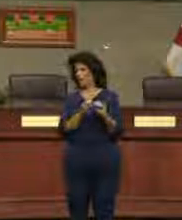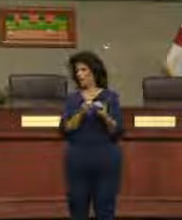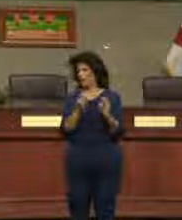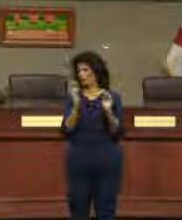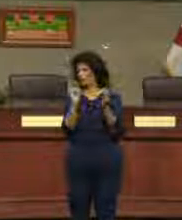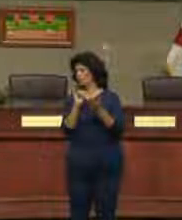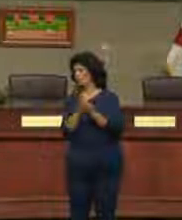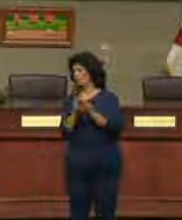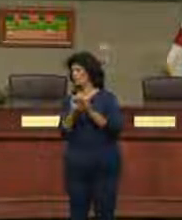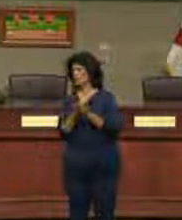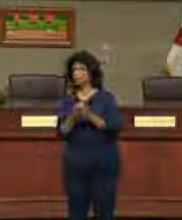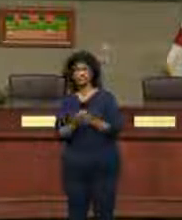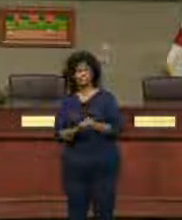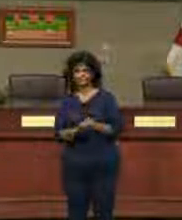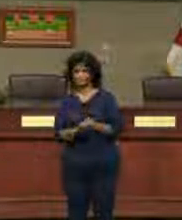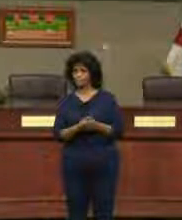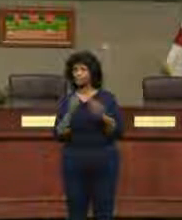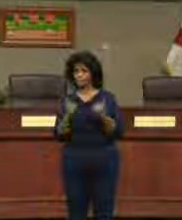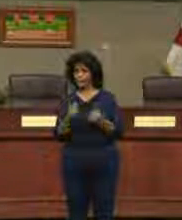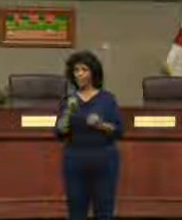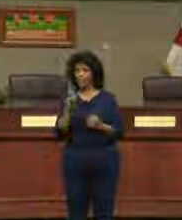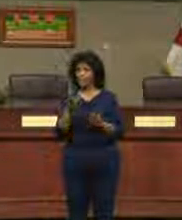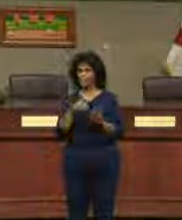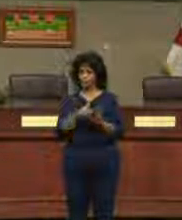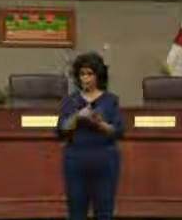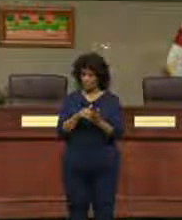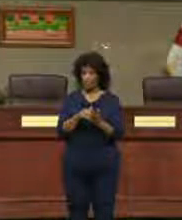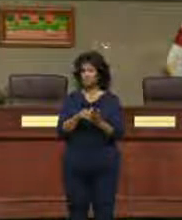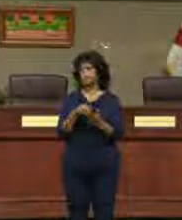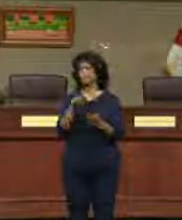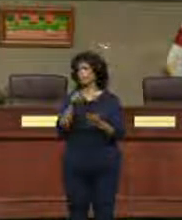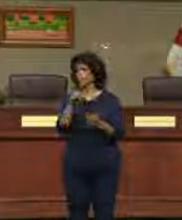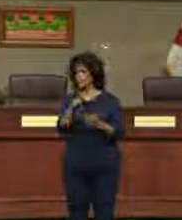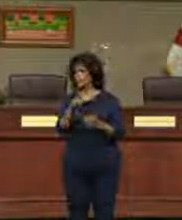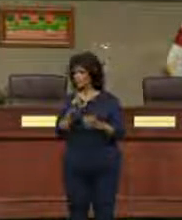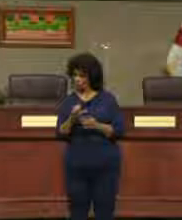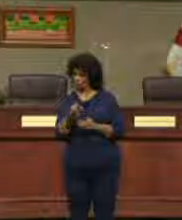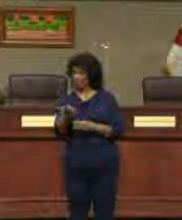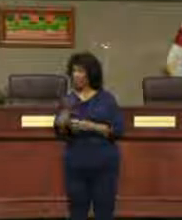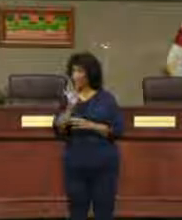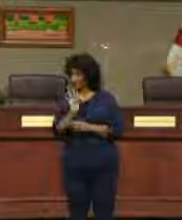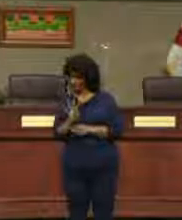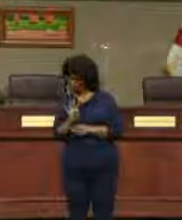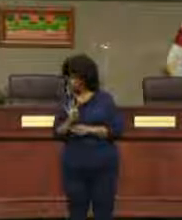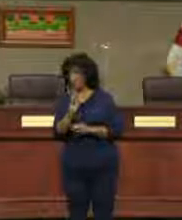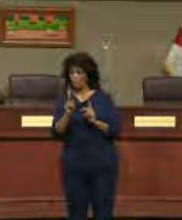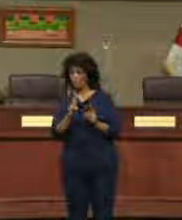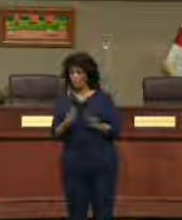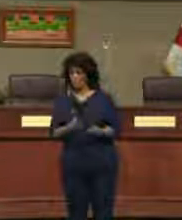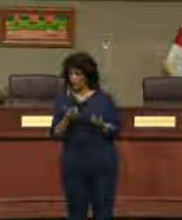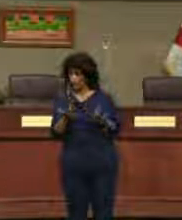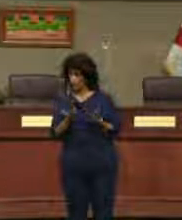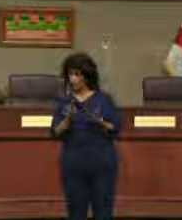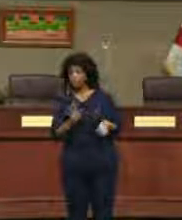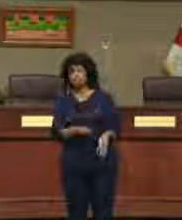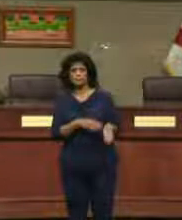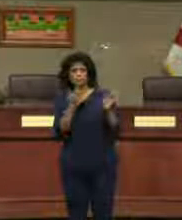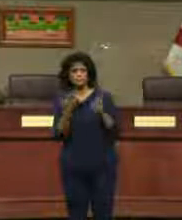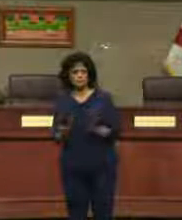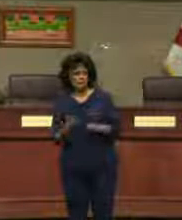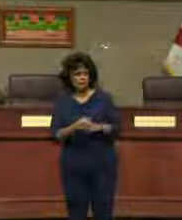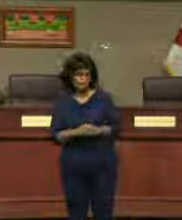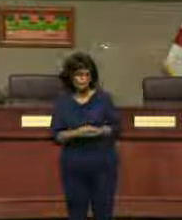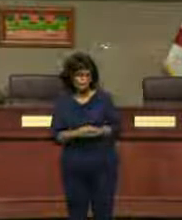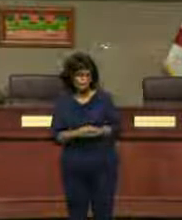seen 1,104 residents who have died from the coronavirus. That is an increase of 13 deaths since